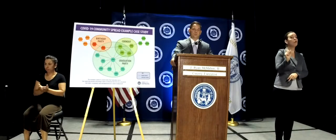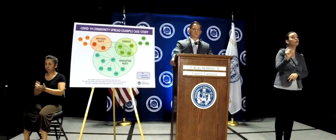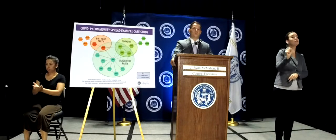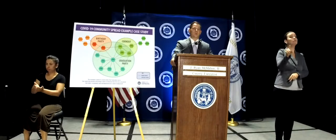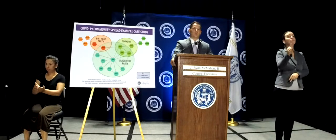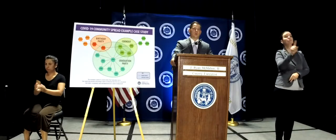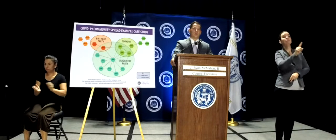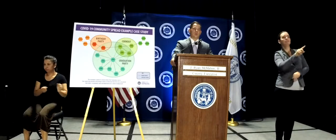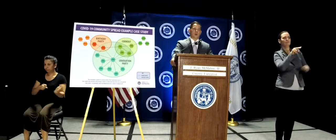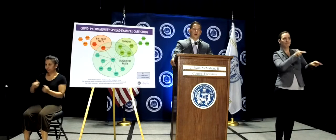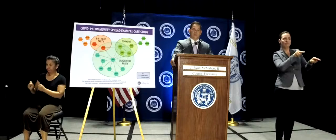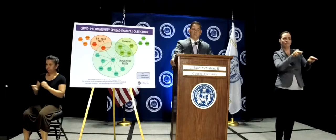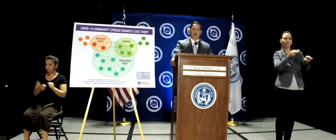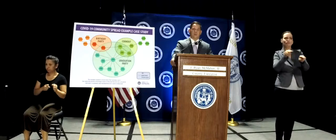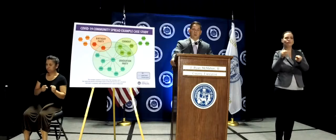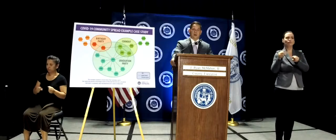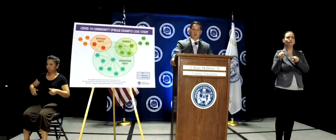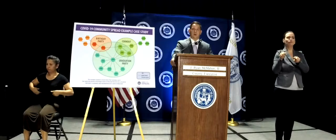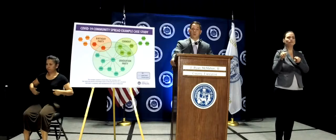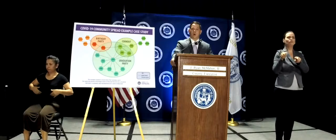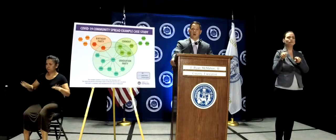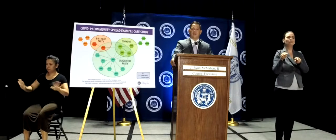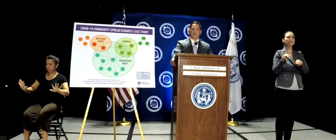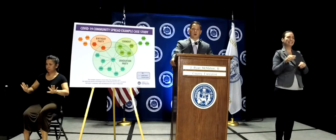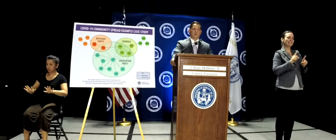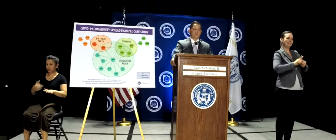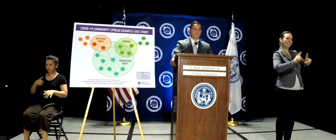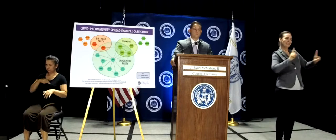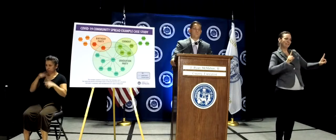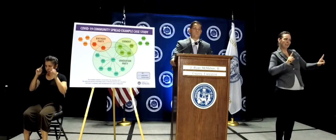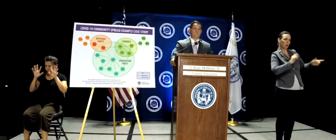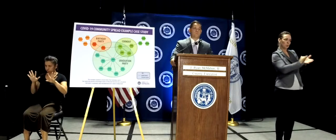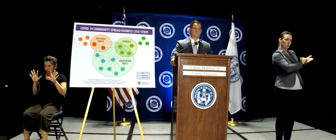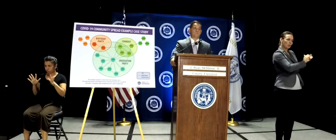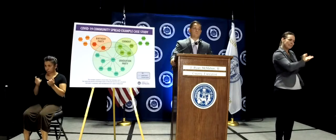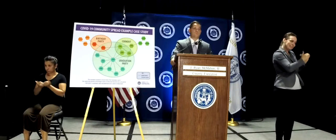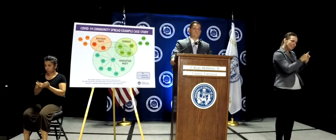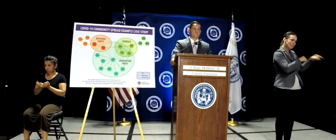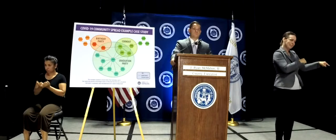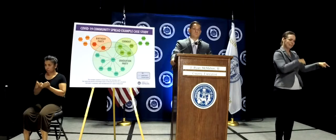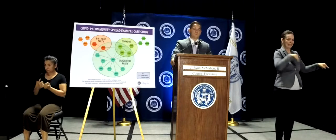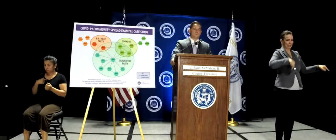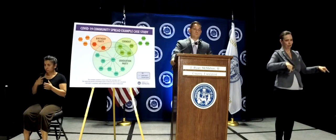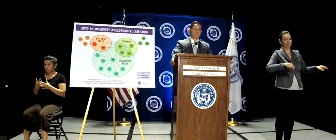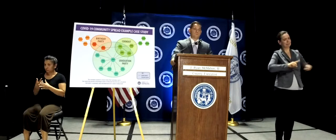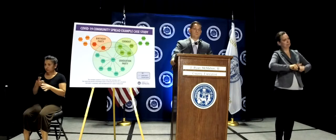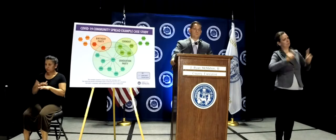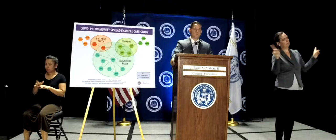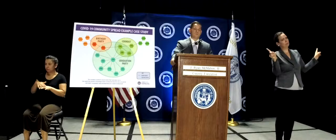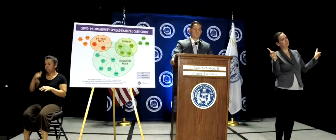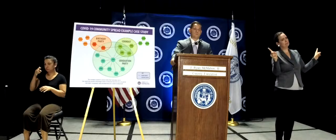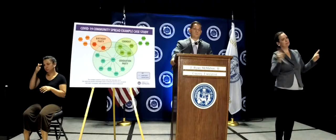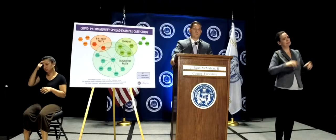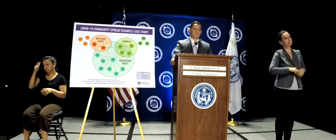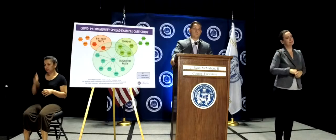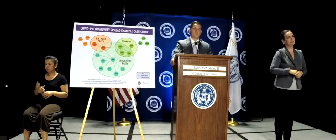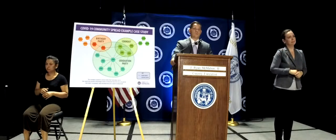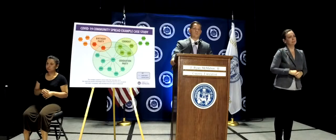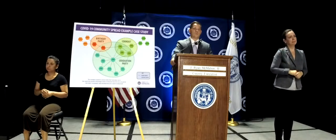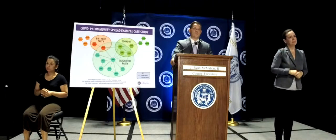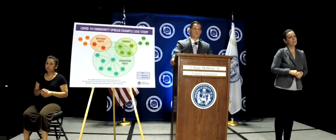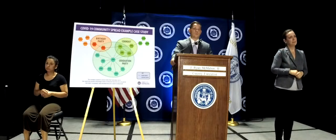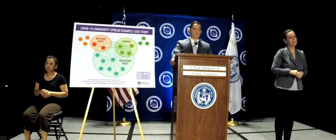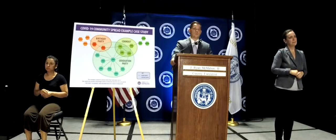issue. We don't have that problem right now, and we won't have that problem. Last night you tweeted about Mitch